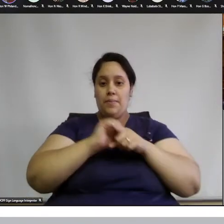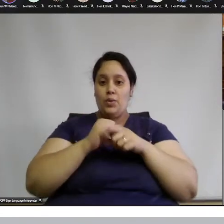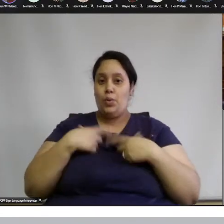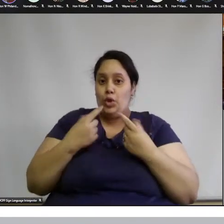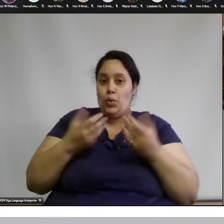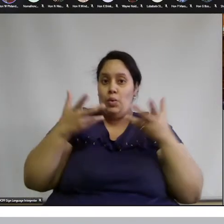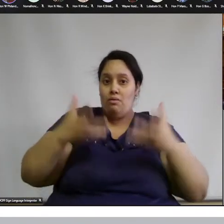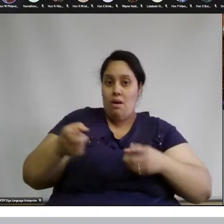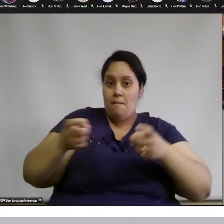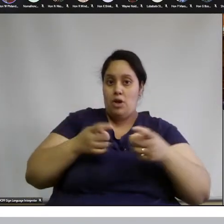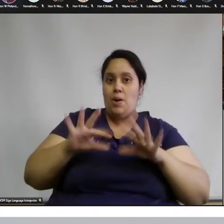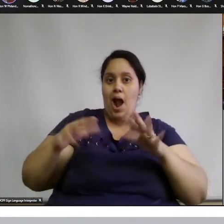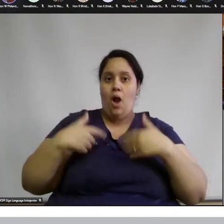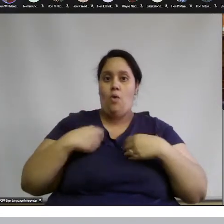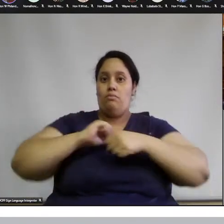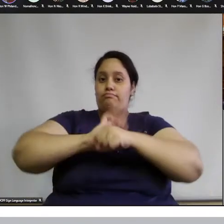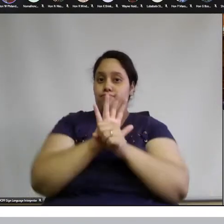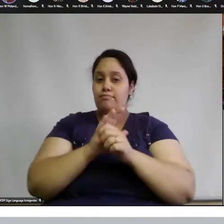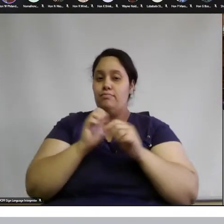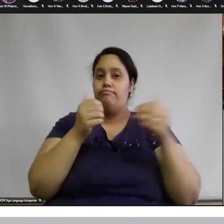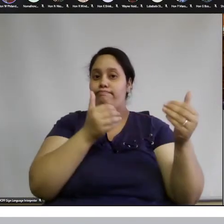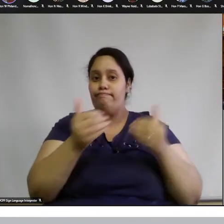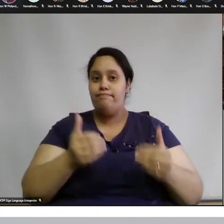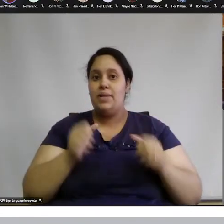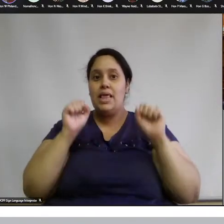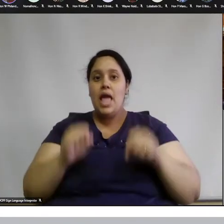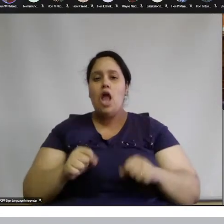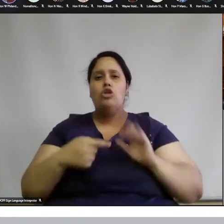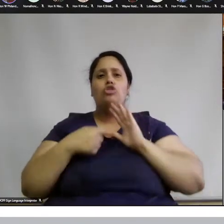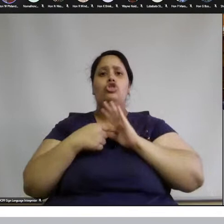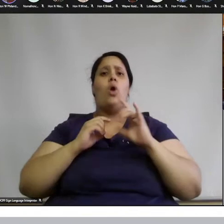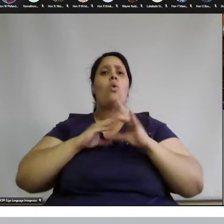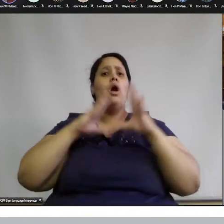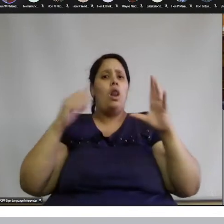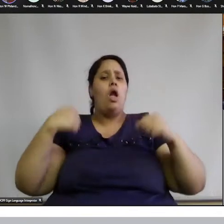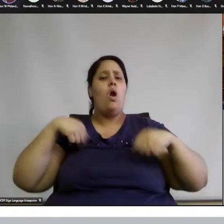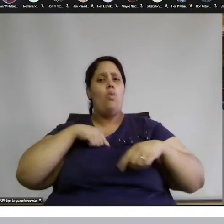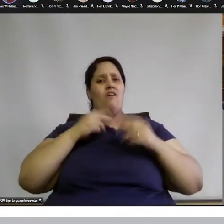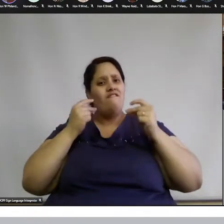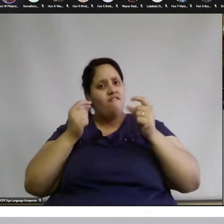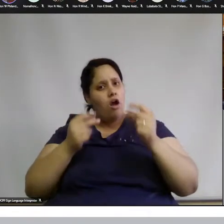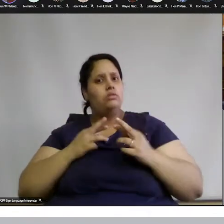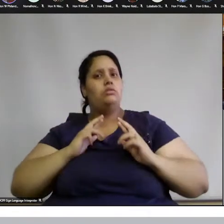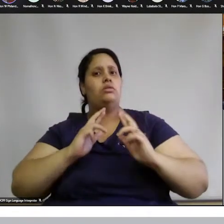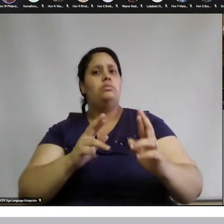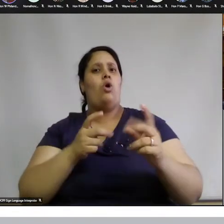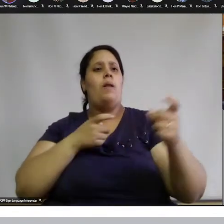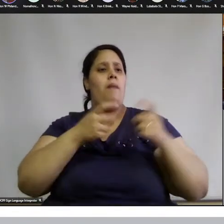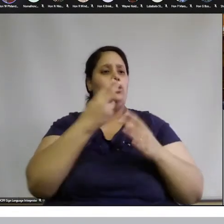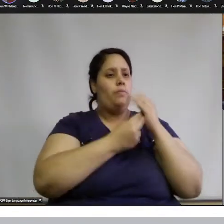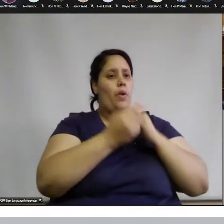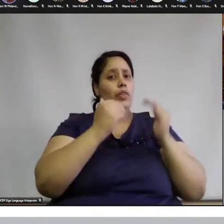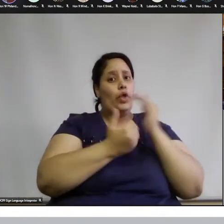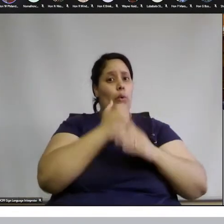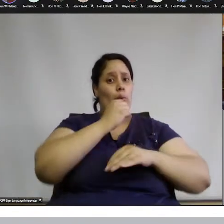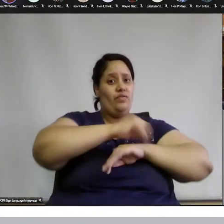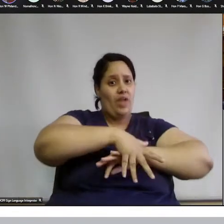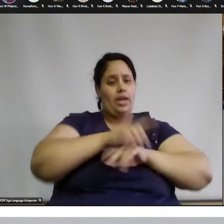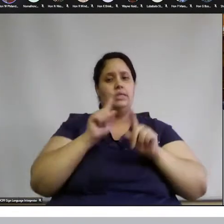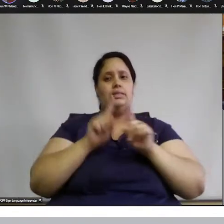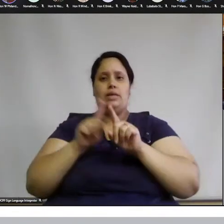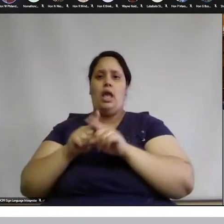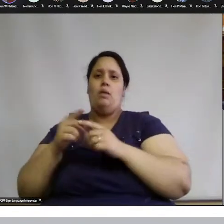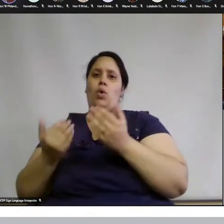our management of the pandemic showcases how we can move with agility and manage both new variants as well